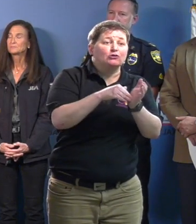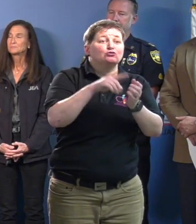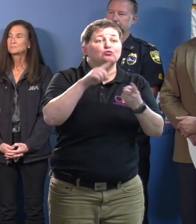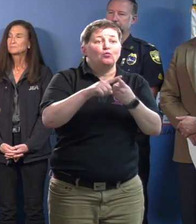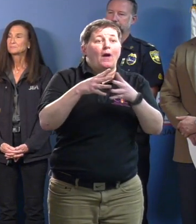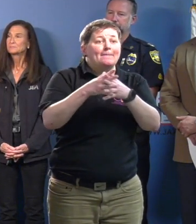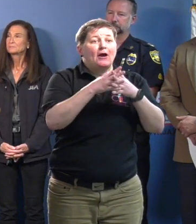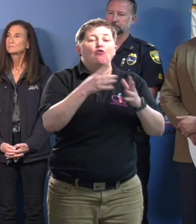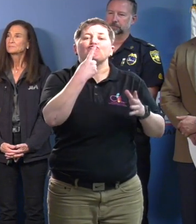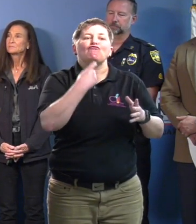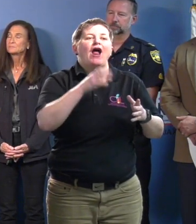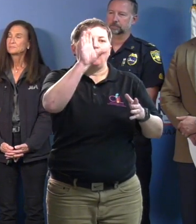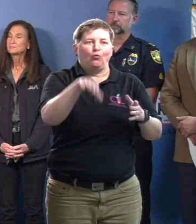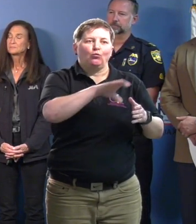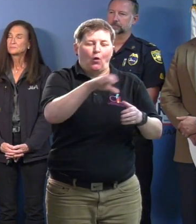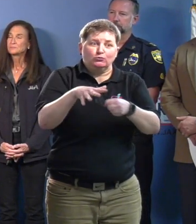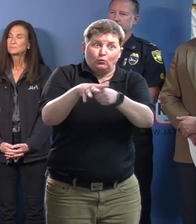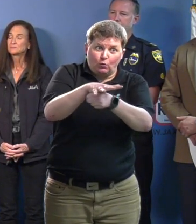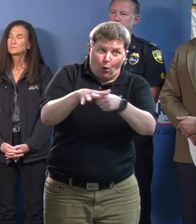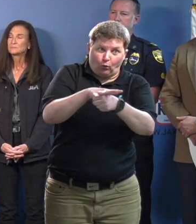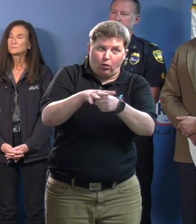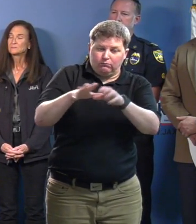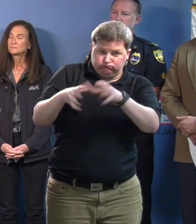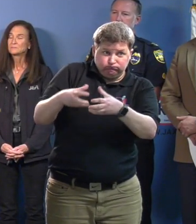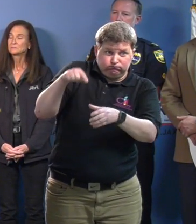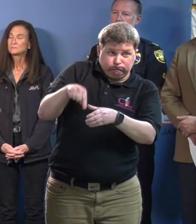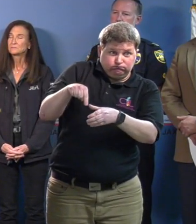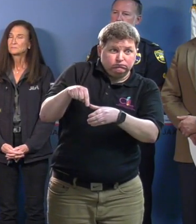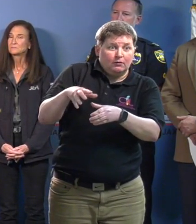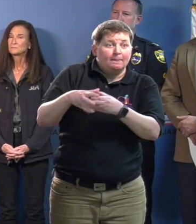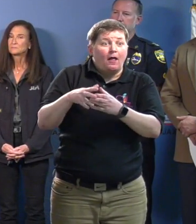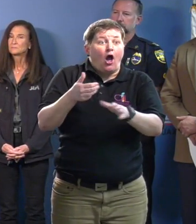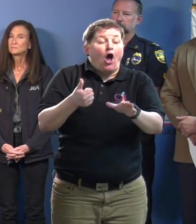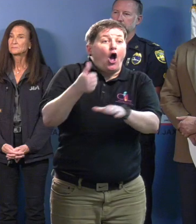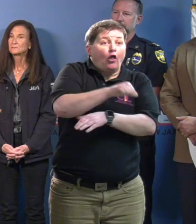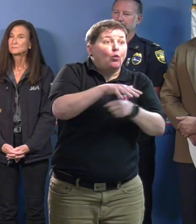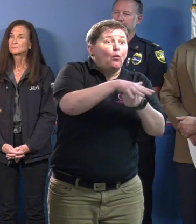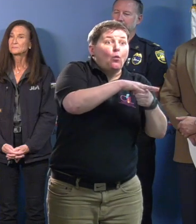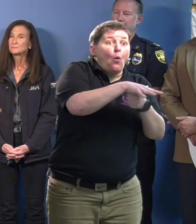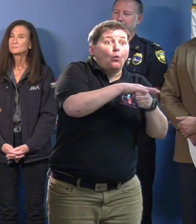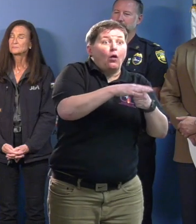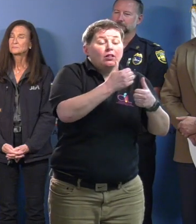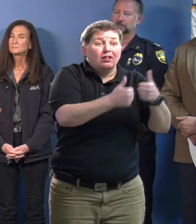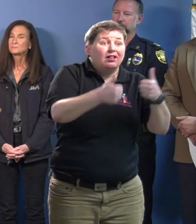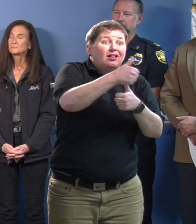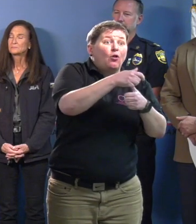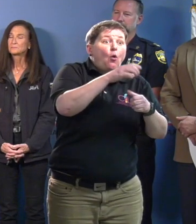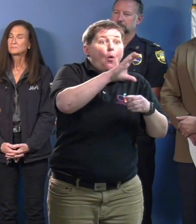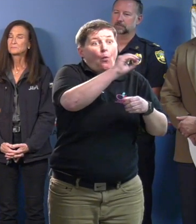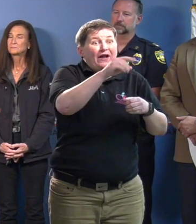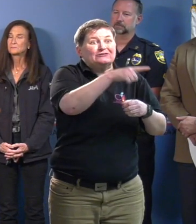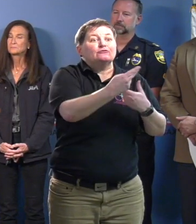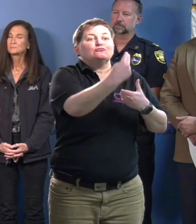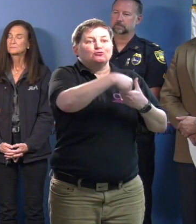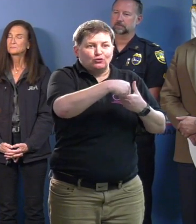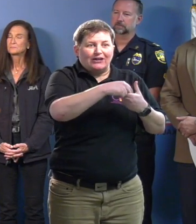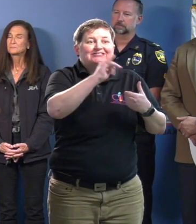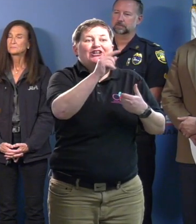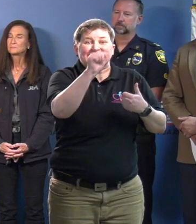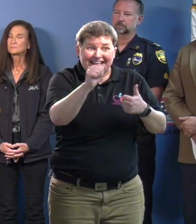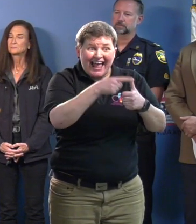Cross locally. We had some of our other local authorities jump into that, and so JTA, JEA,